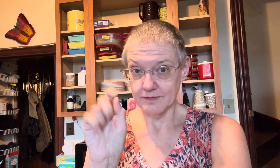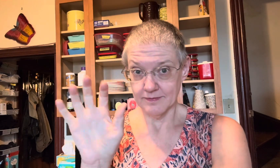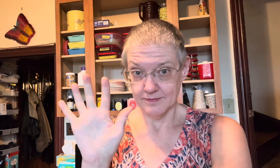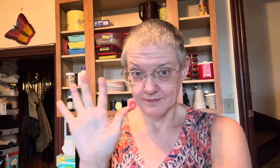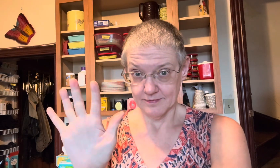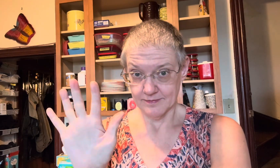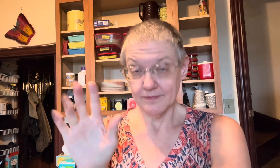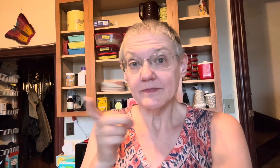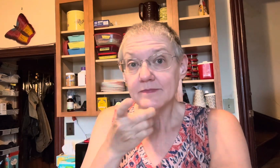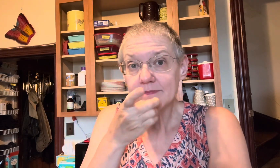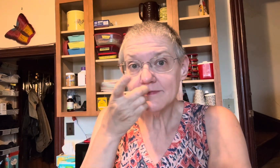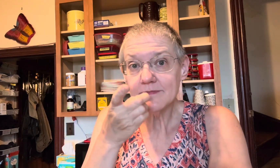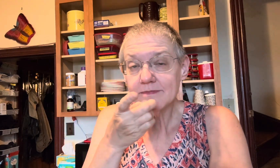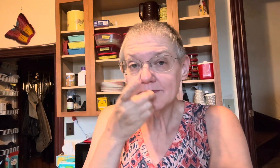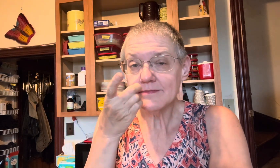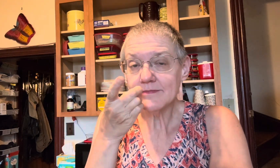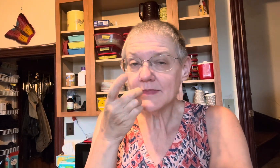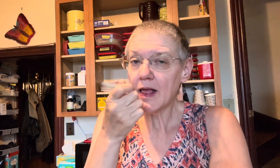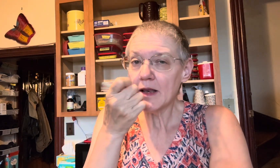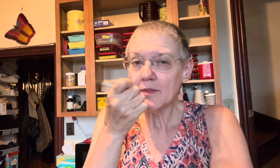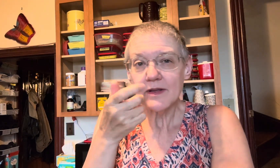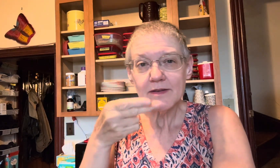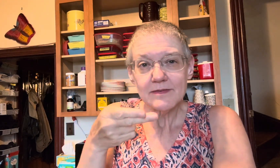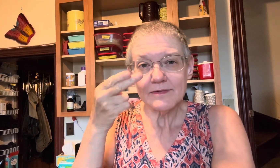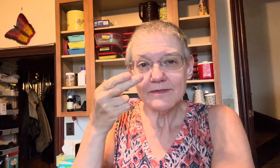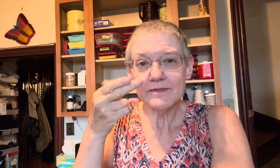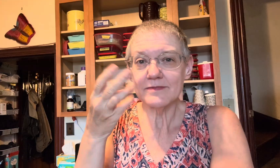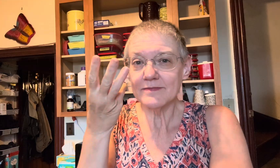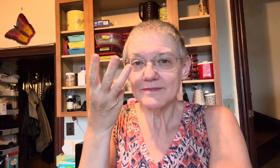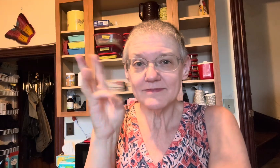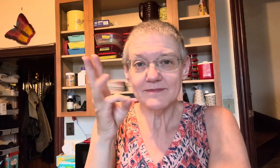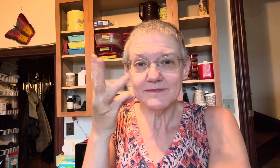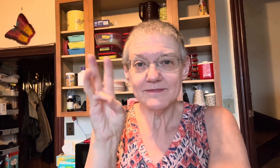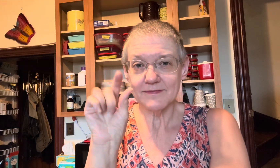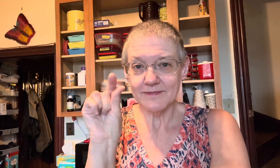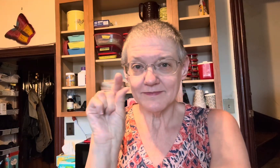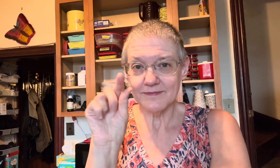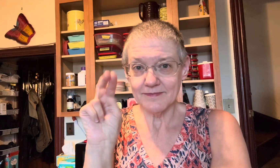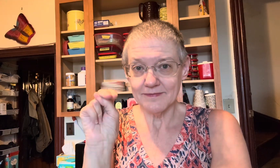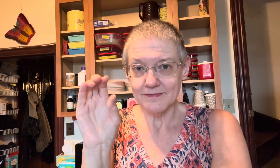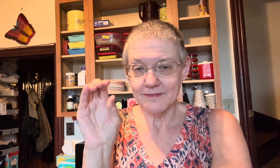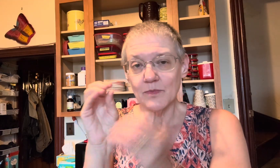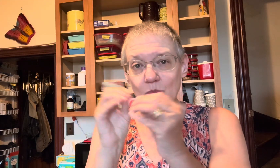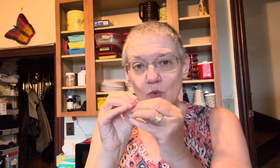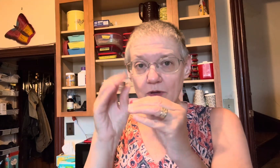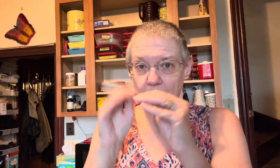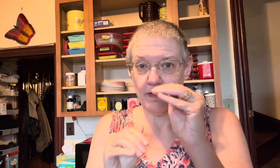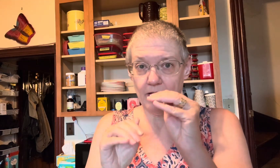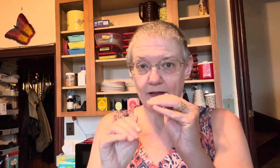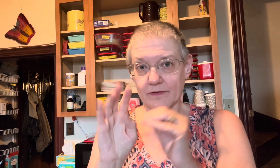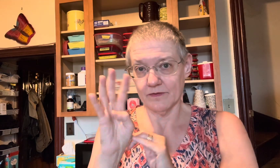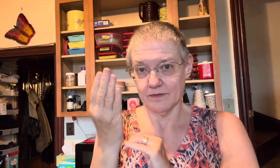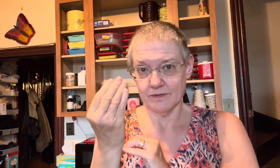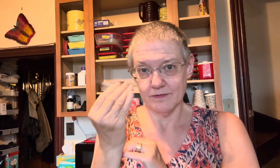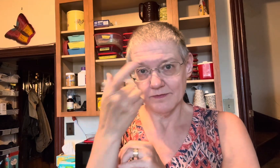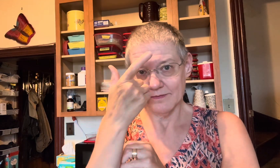cheese is 2.5 grams of net carbs. Dinner's a little high tonight, 16 grams of net carbs, more than